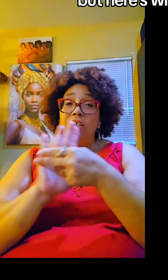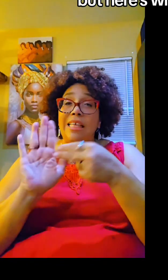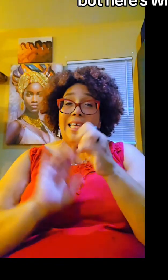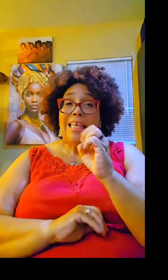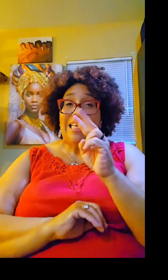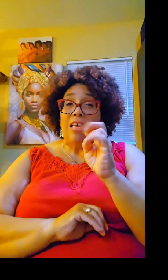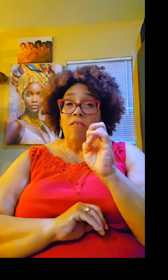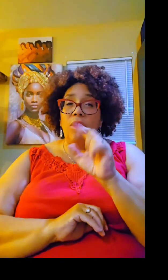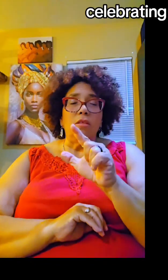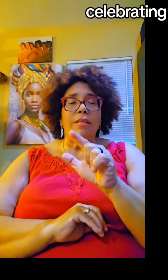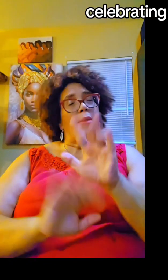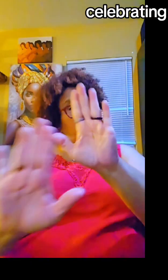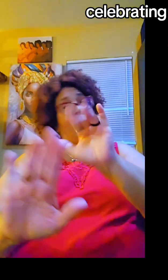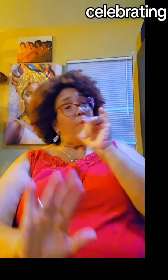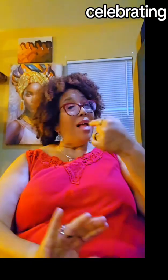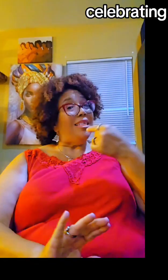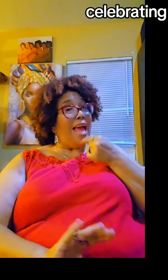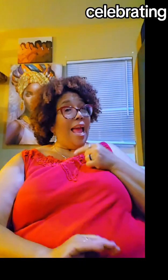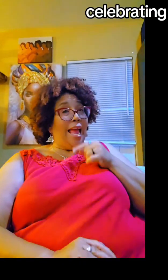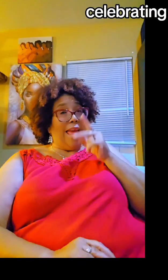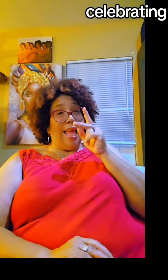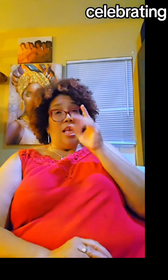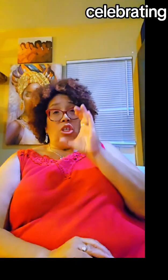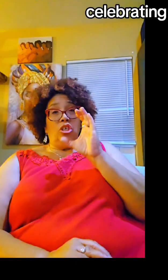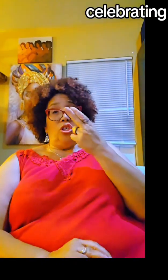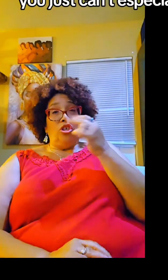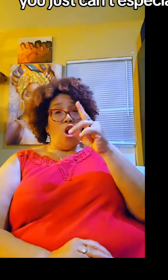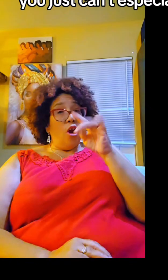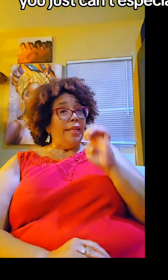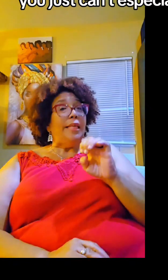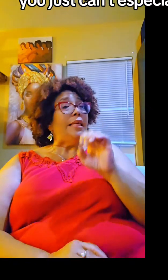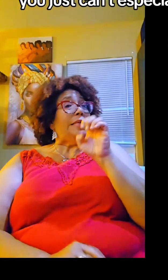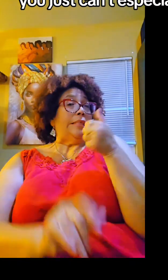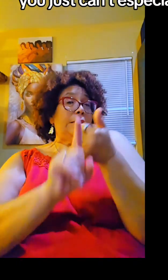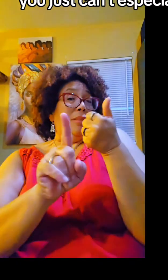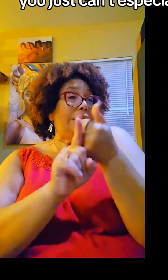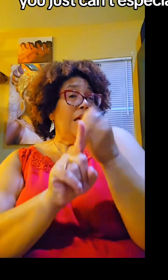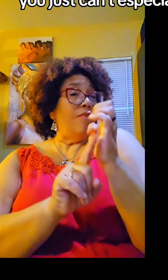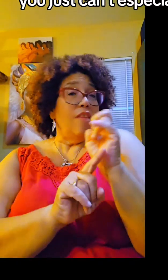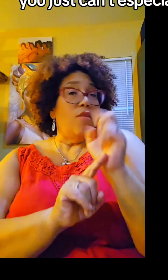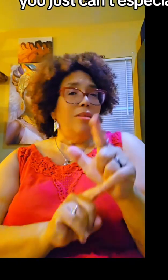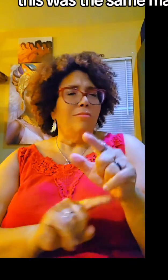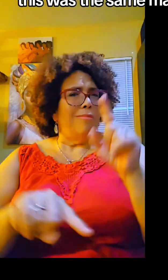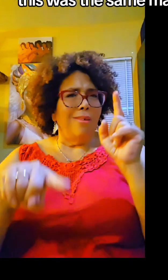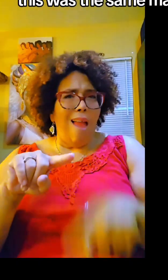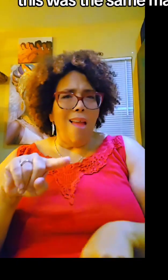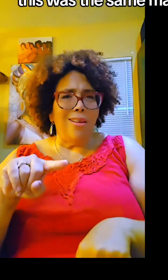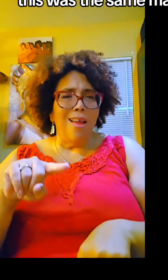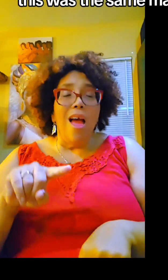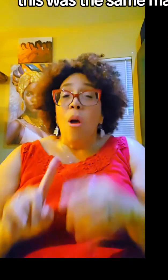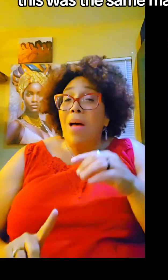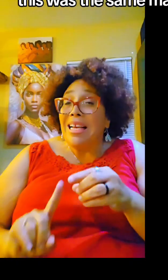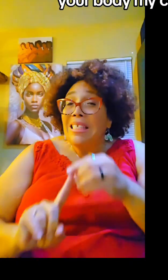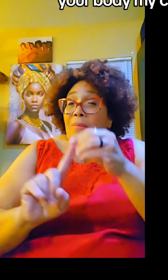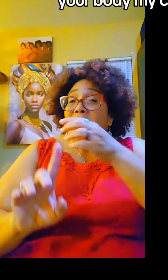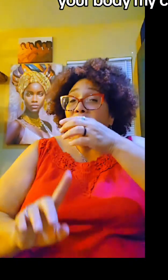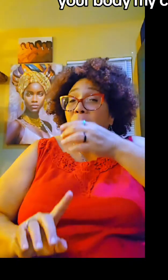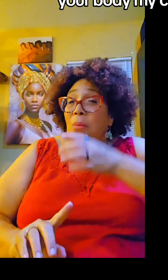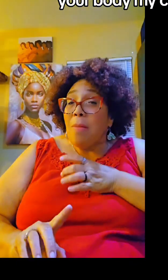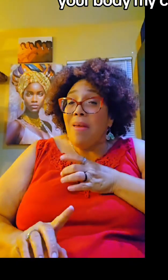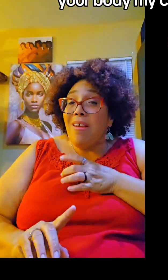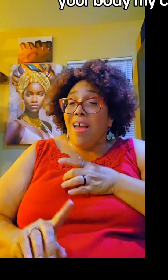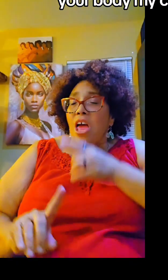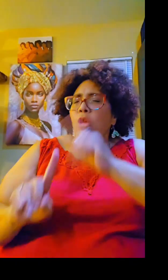what. You can't get mad at people celebrating it. You just can't, especially women. This was the same man who said, your body,